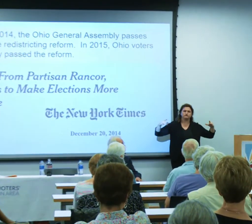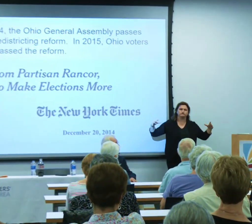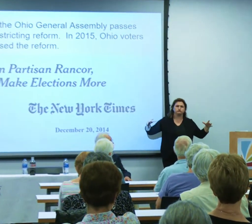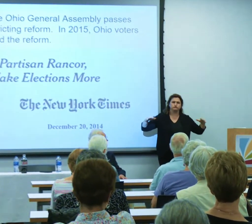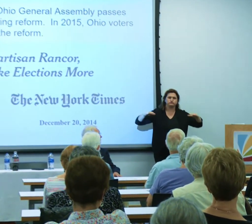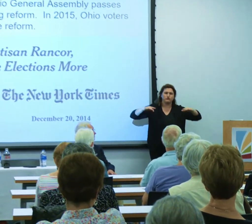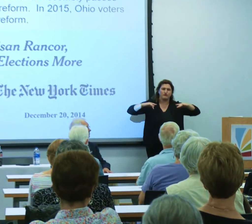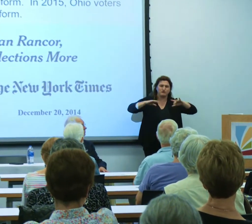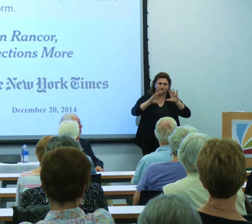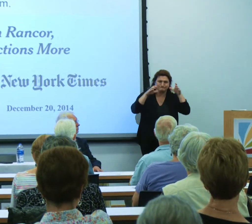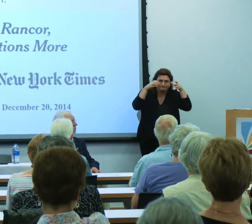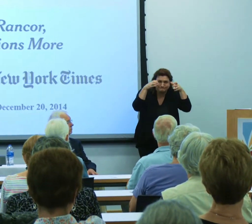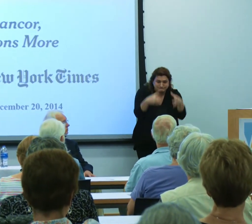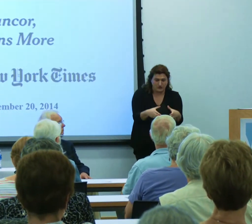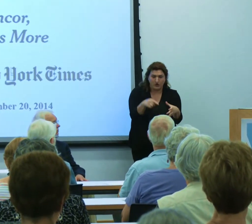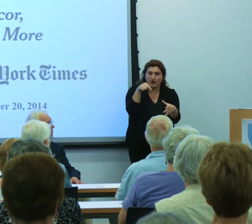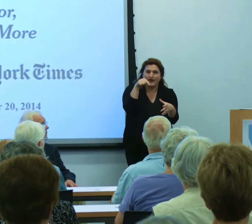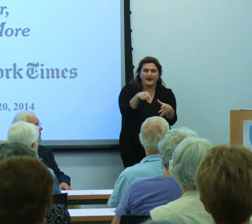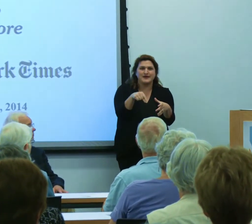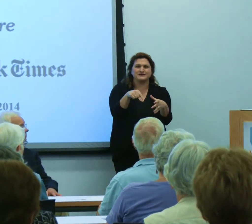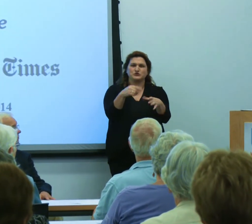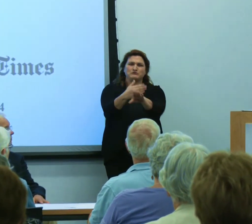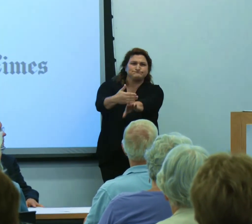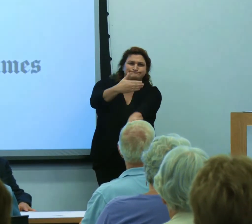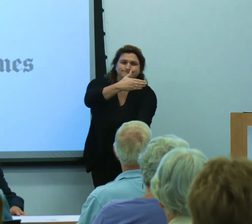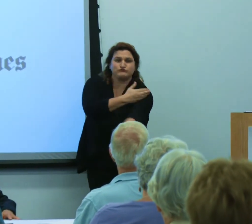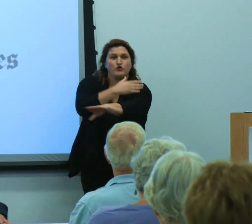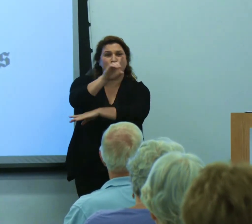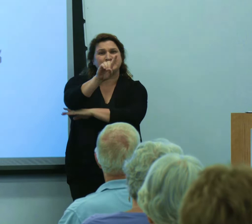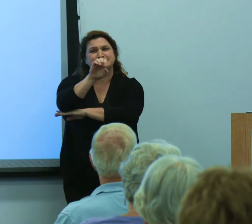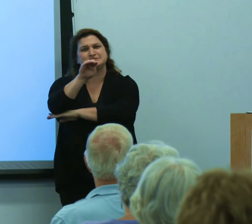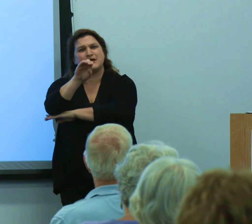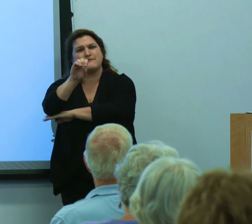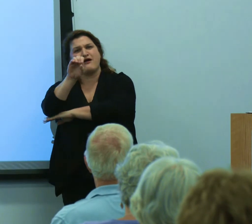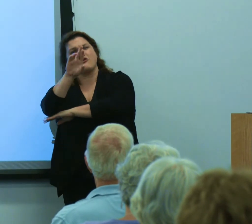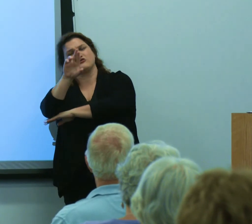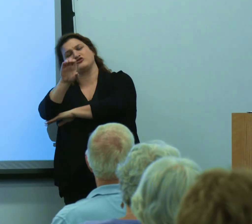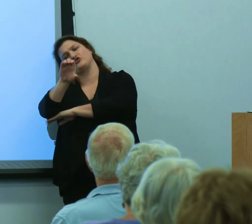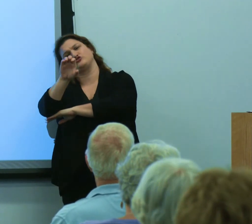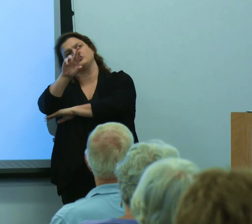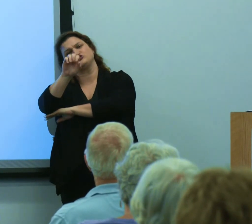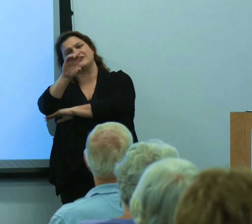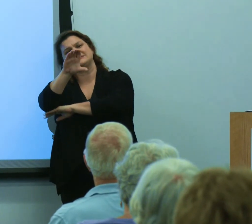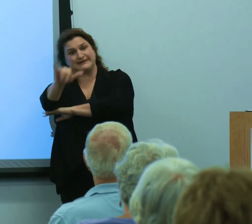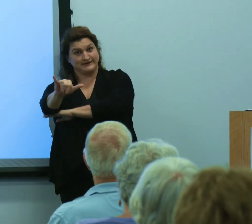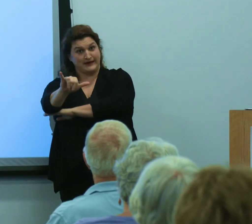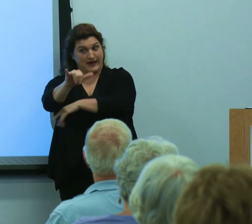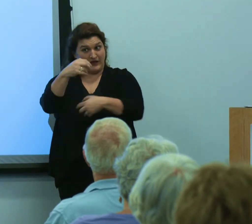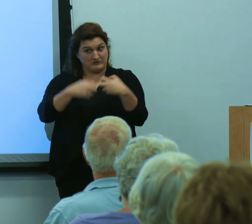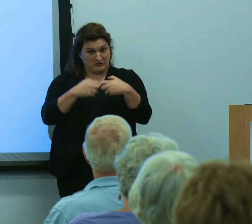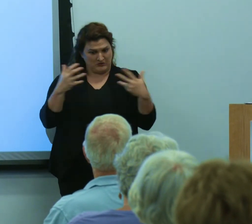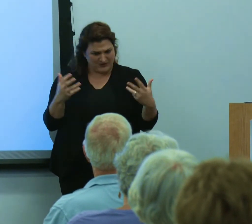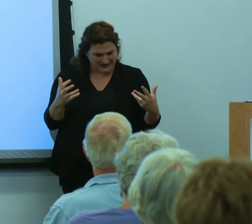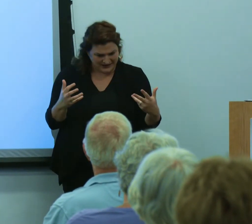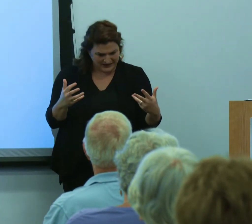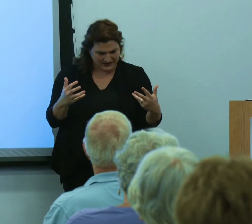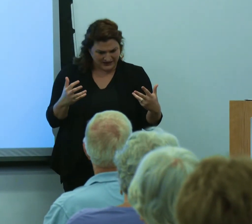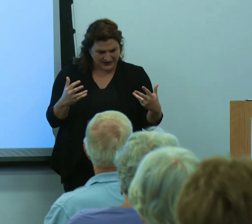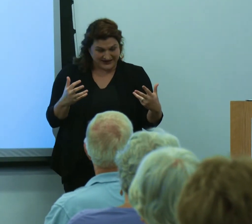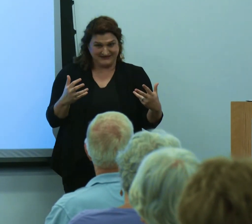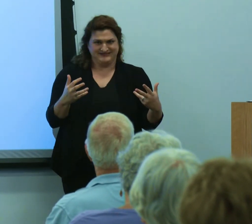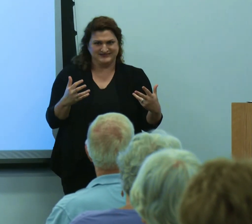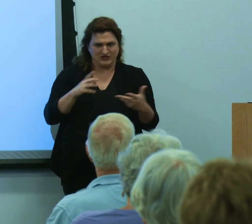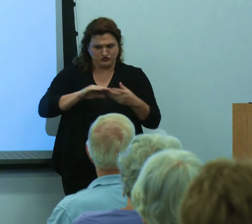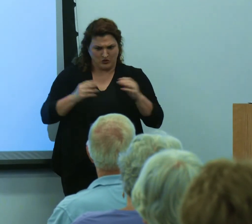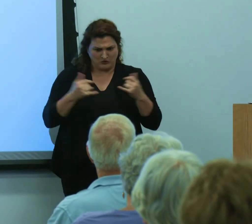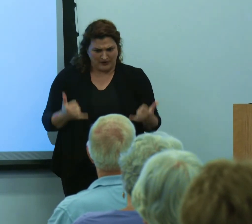together to make democracy better. And the problem is that this is kind of a tale of woe,